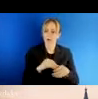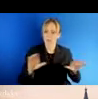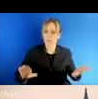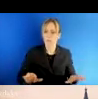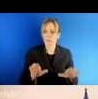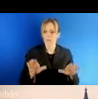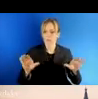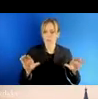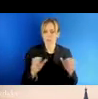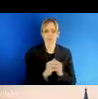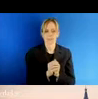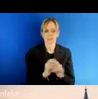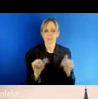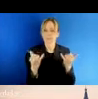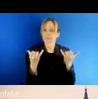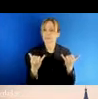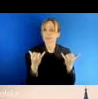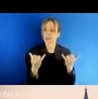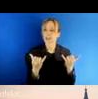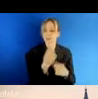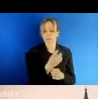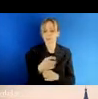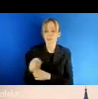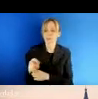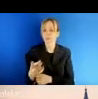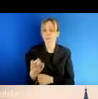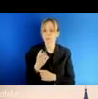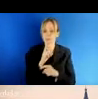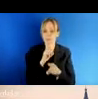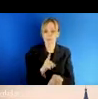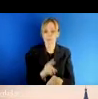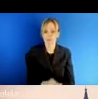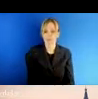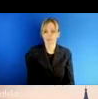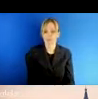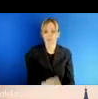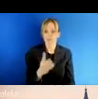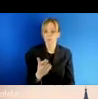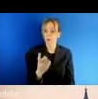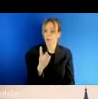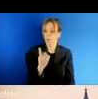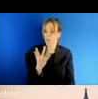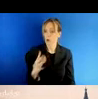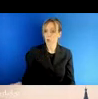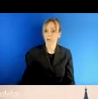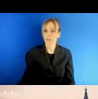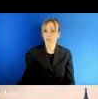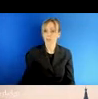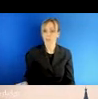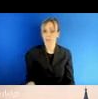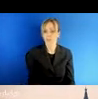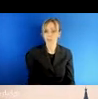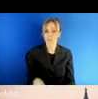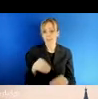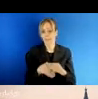At this point, we're going to move to a participant Q&A. We have one question already in the queue, I